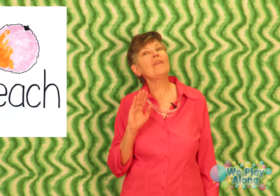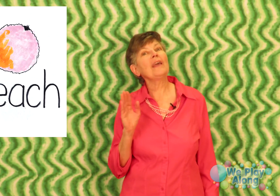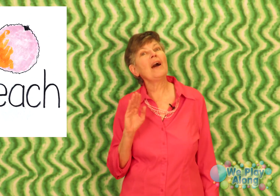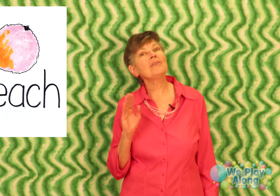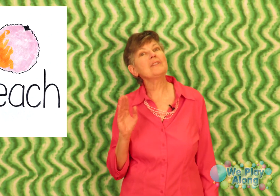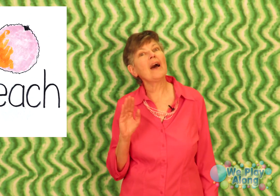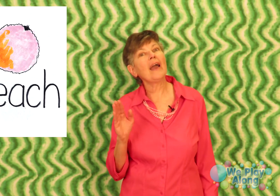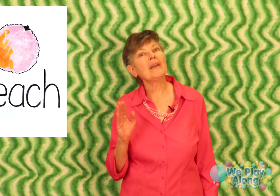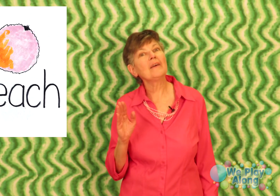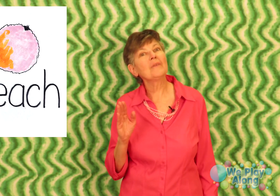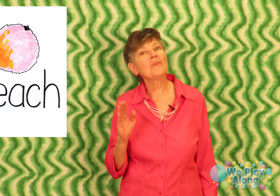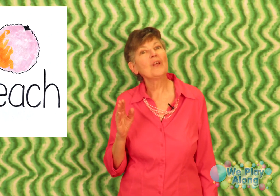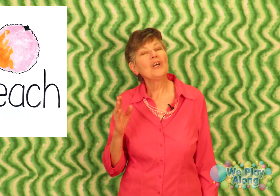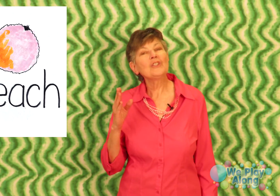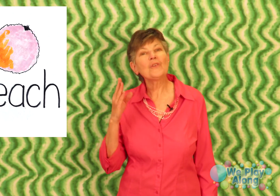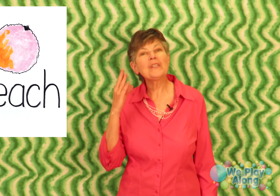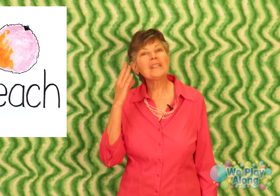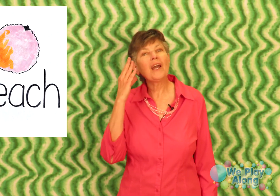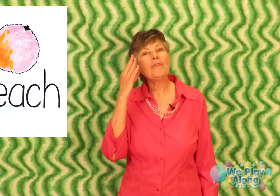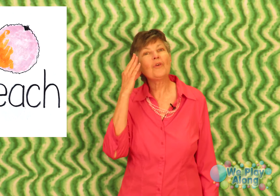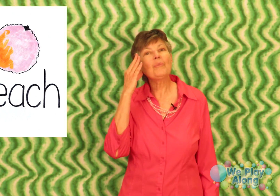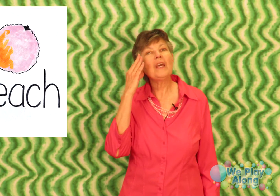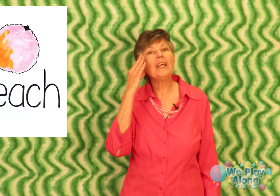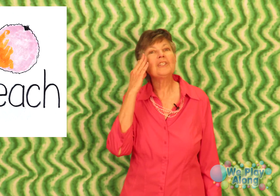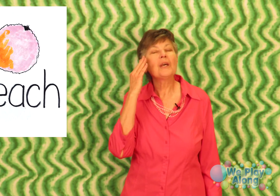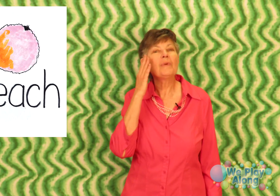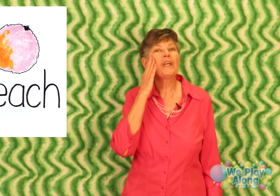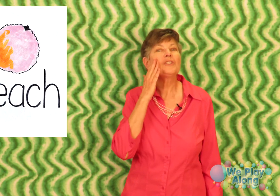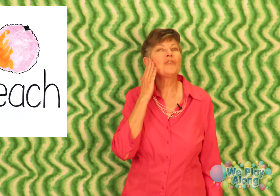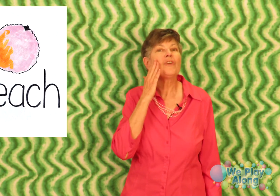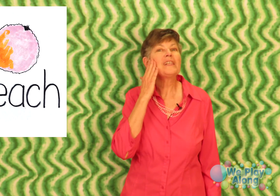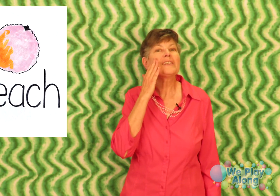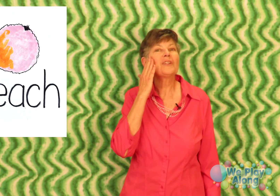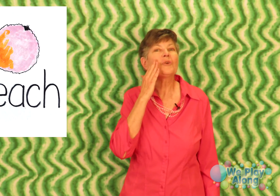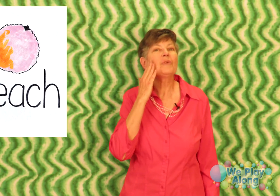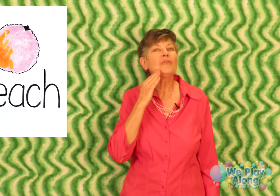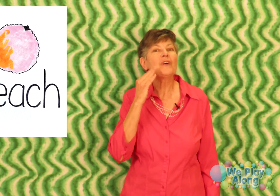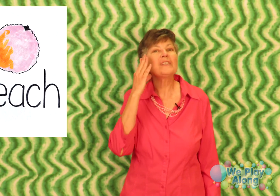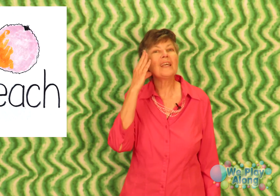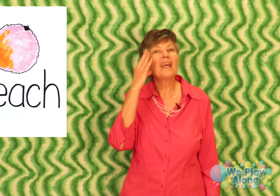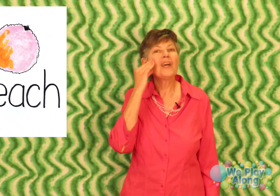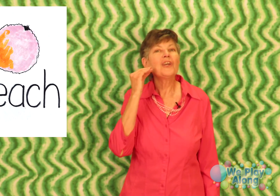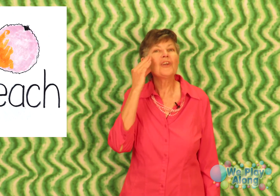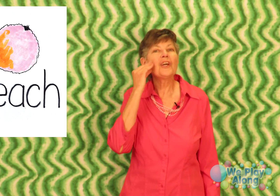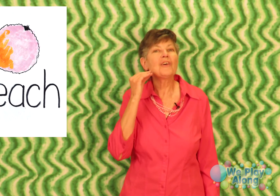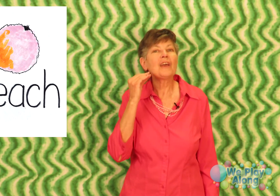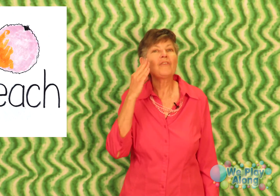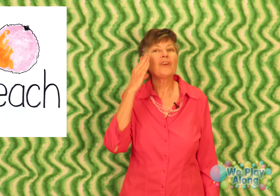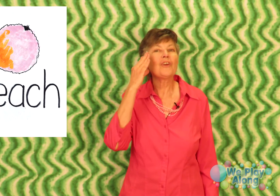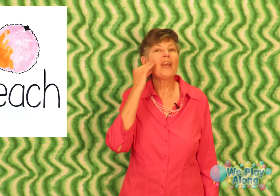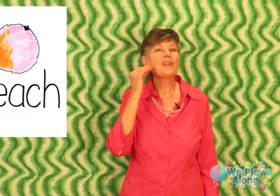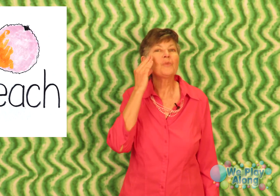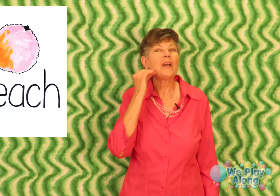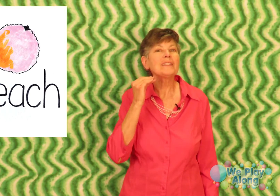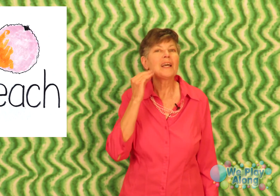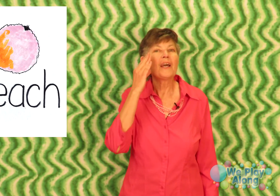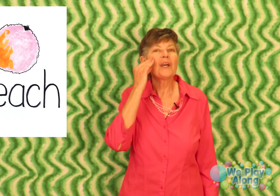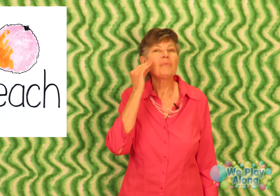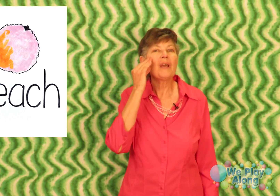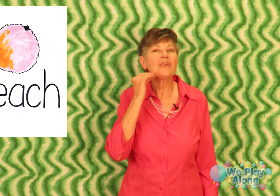the outside. So the sign for peach, because your face is a little bit fuzzy, you're going to like flick your hand twice, come down on